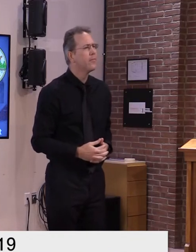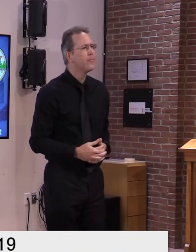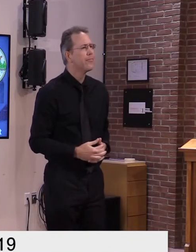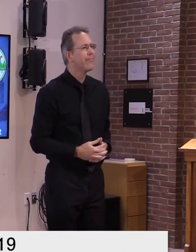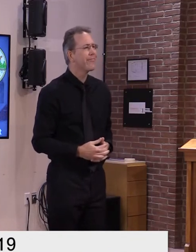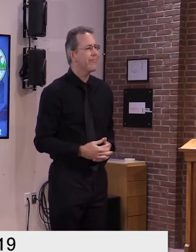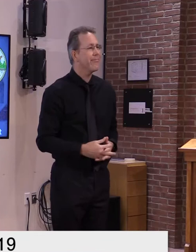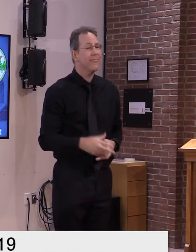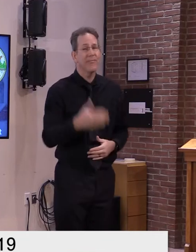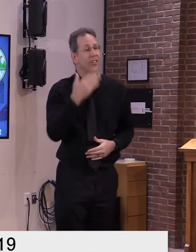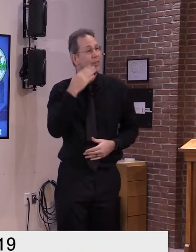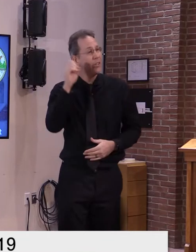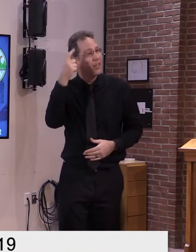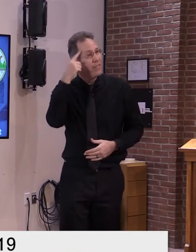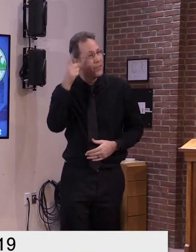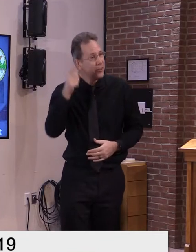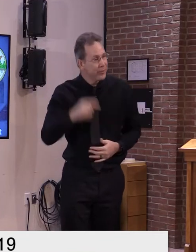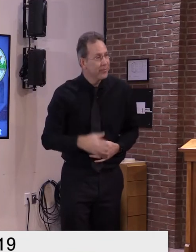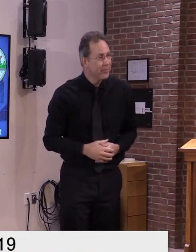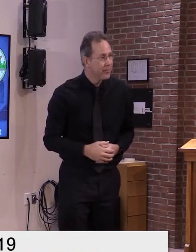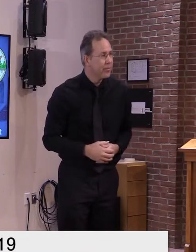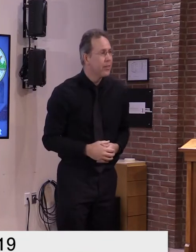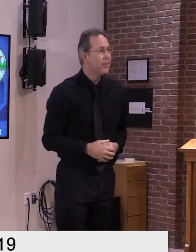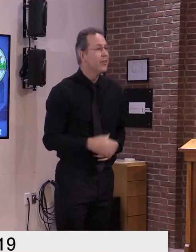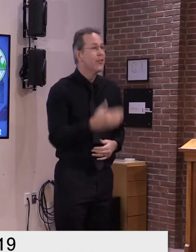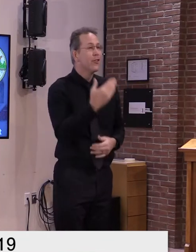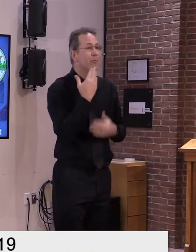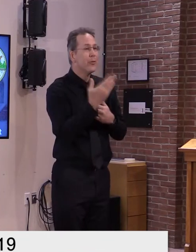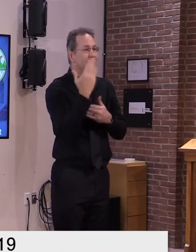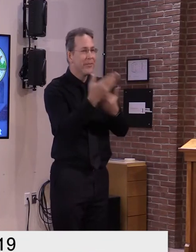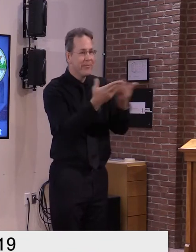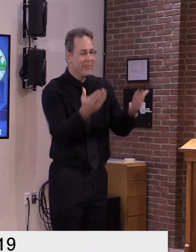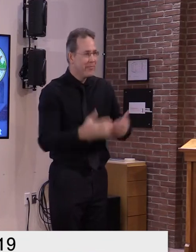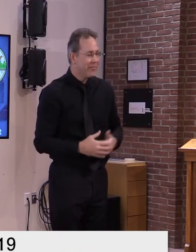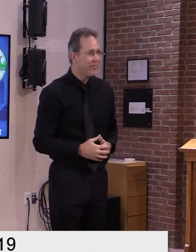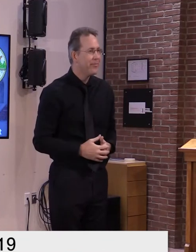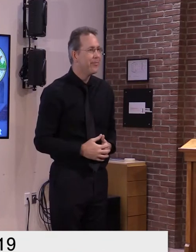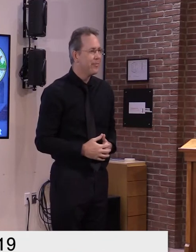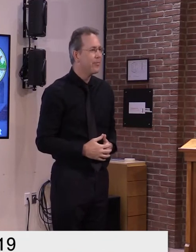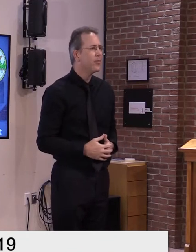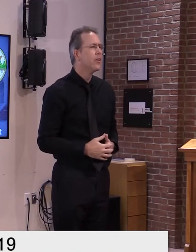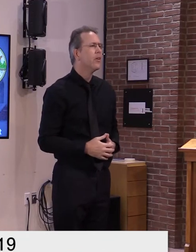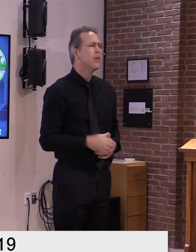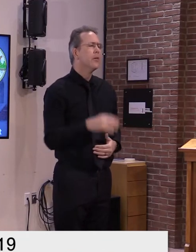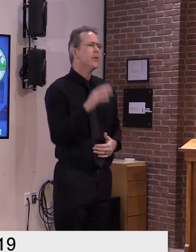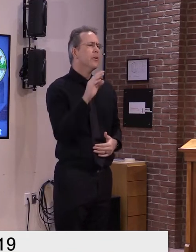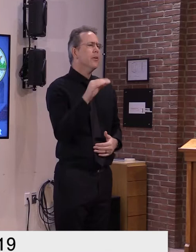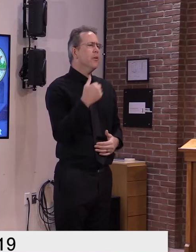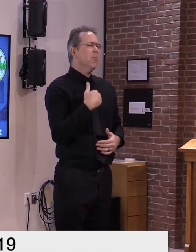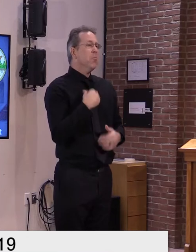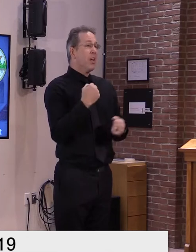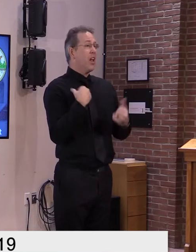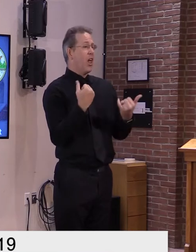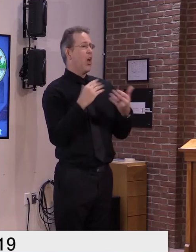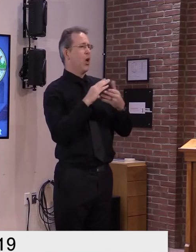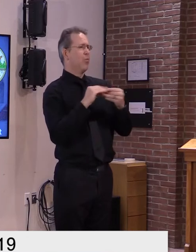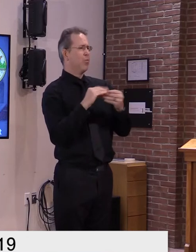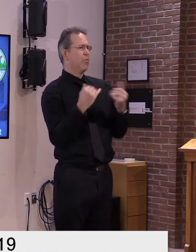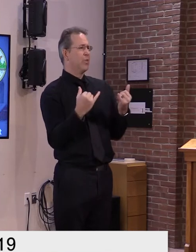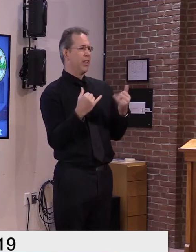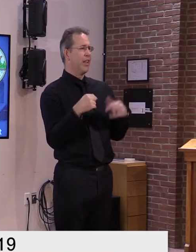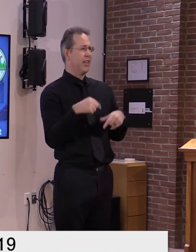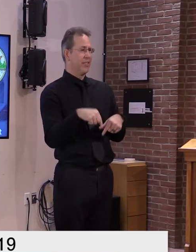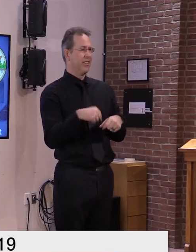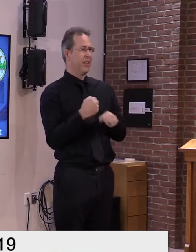Thank you, Governor. Good morning, everyone. I think I can say at this point in the year, May